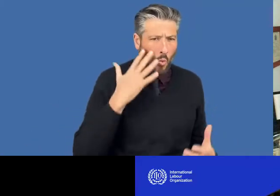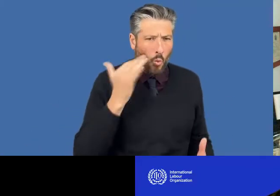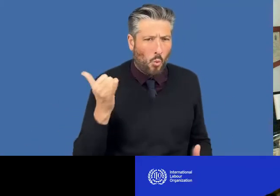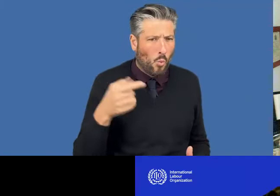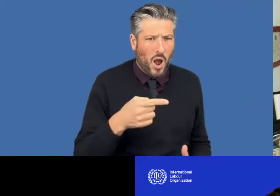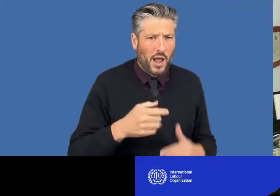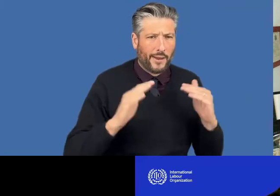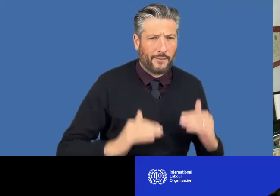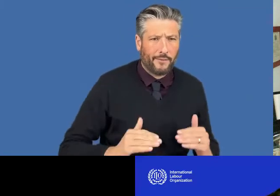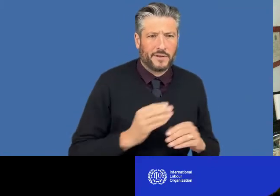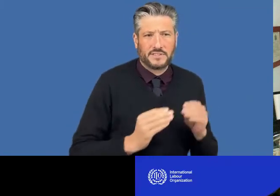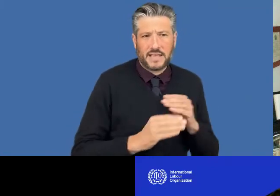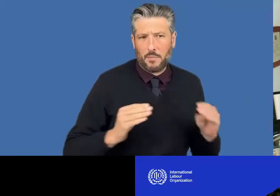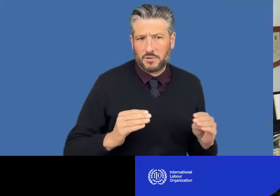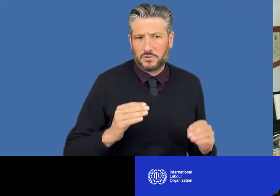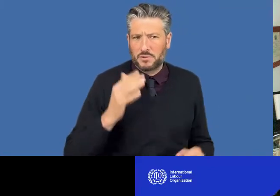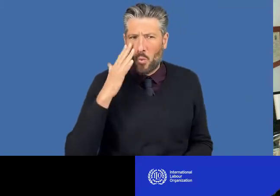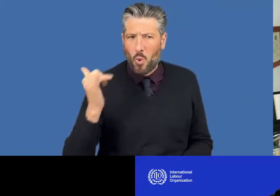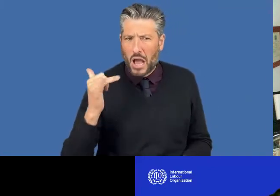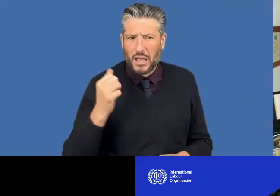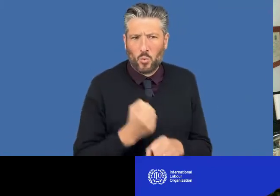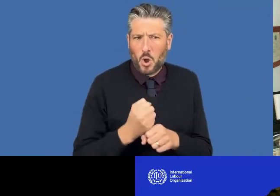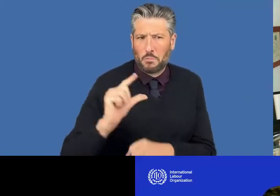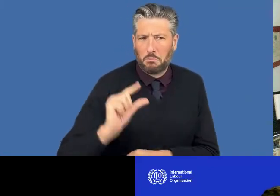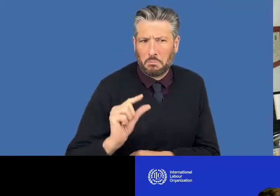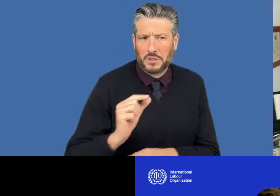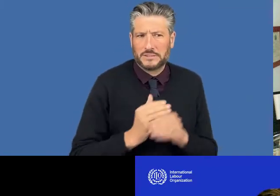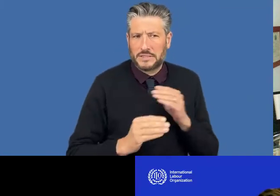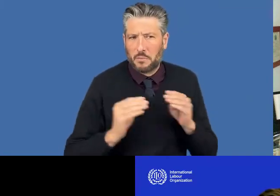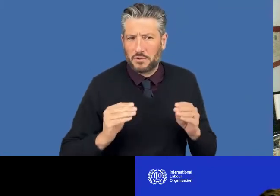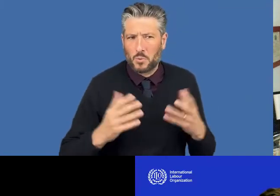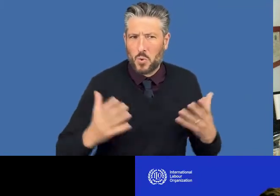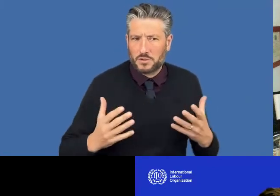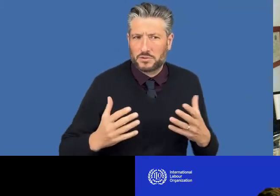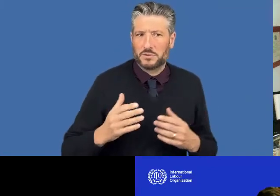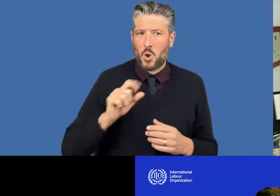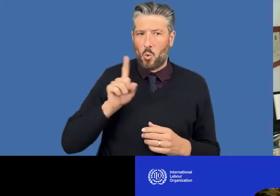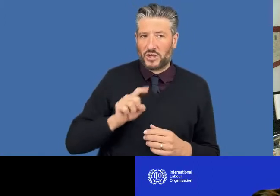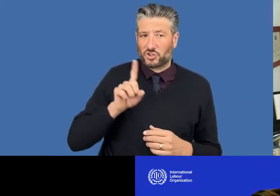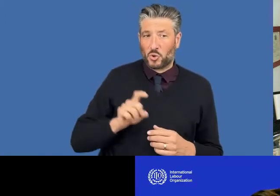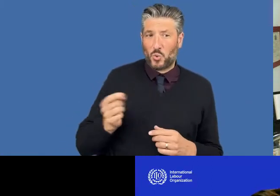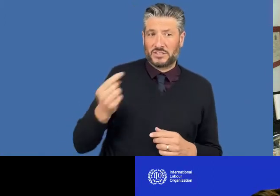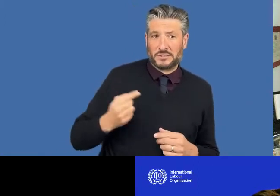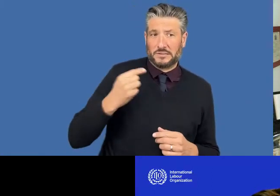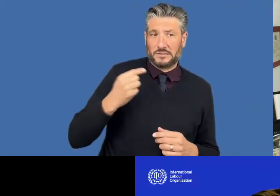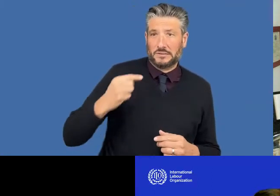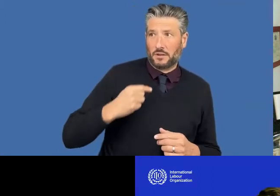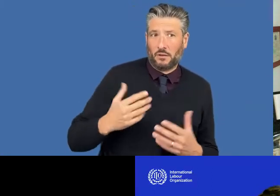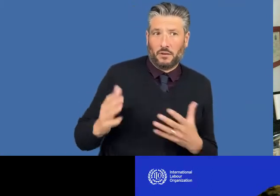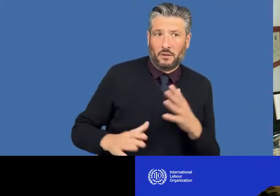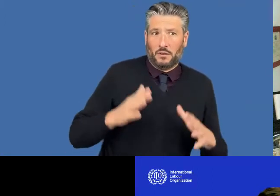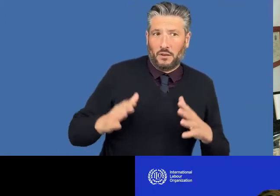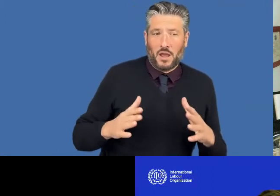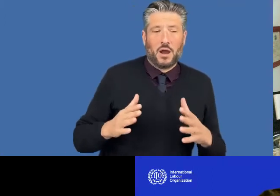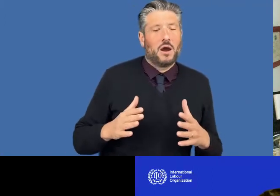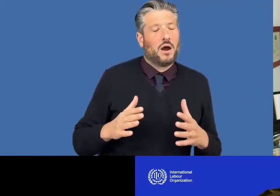from suppliers. And you said, obviously, best if the top management hears these messages to actually contribute